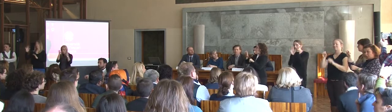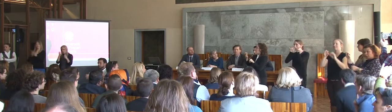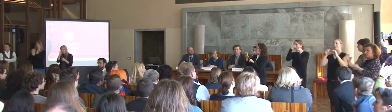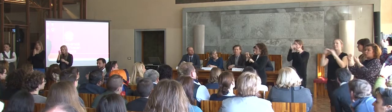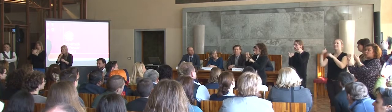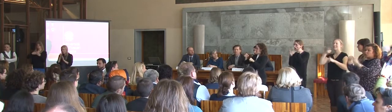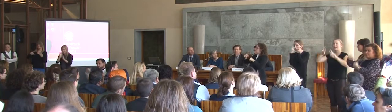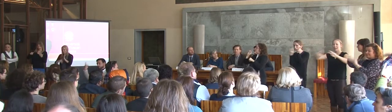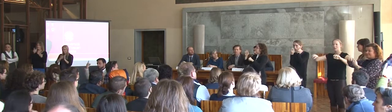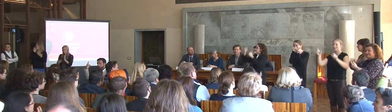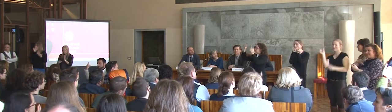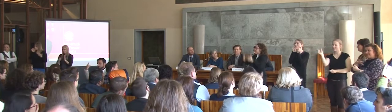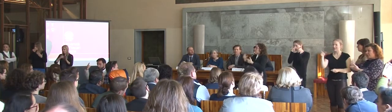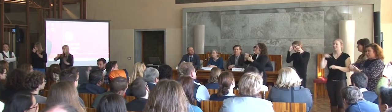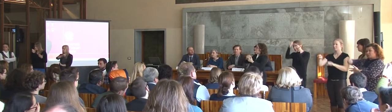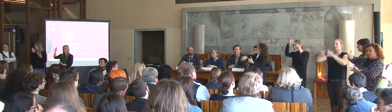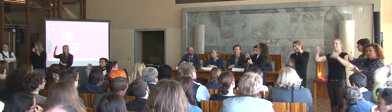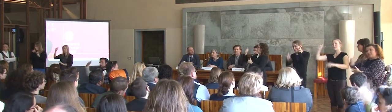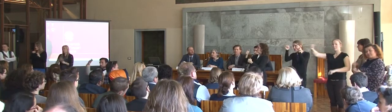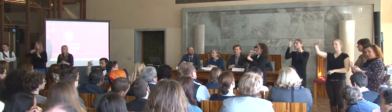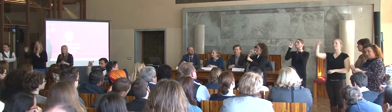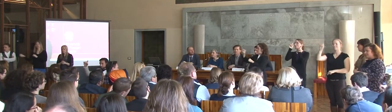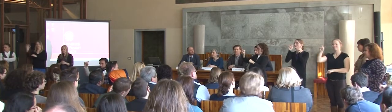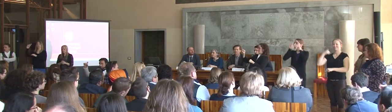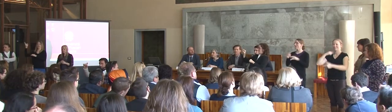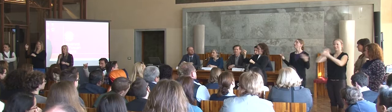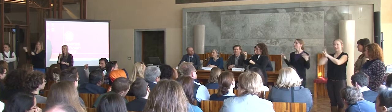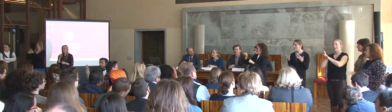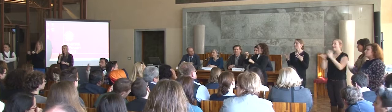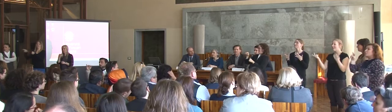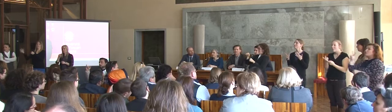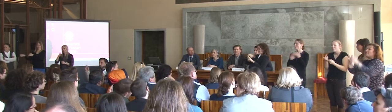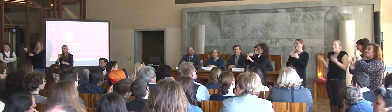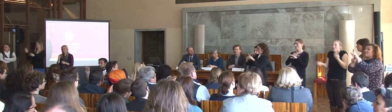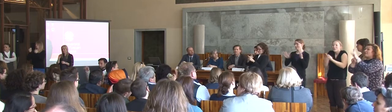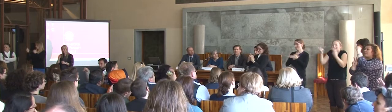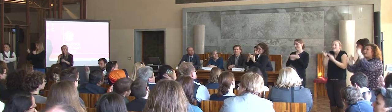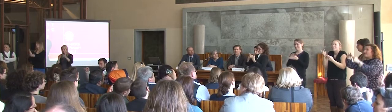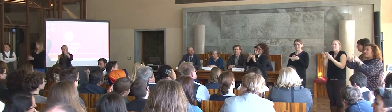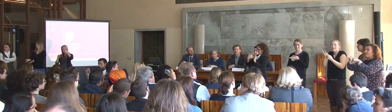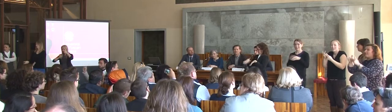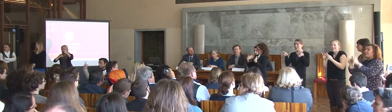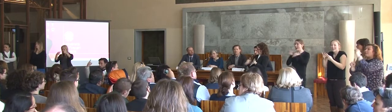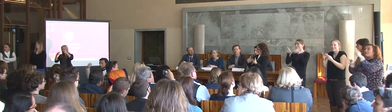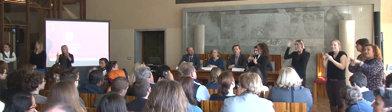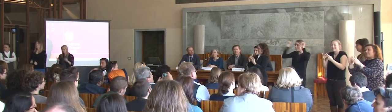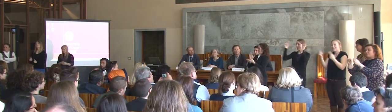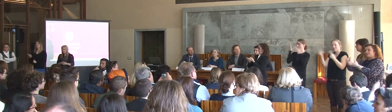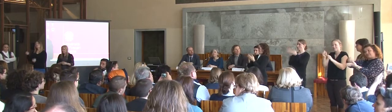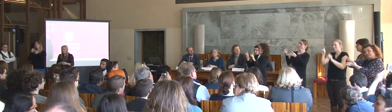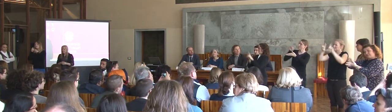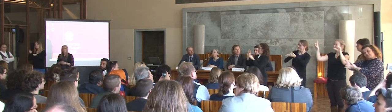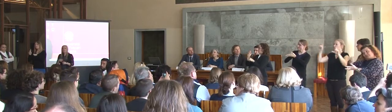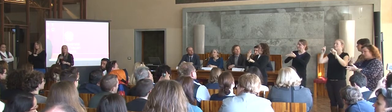very highest up, just after Wikipedia. So this is great. And this also shows that it